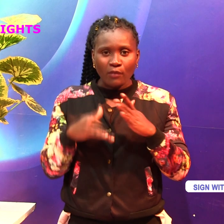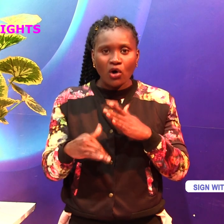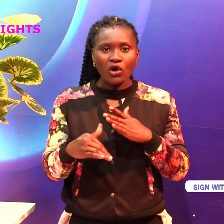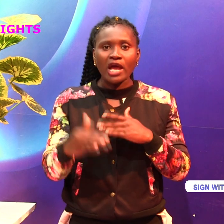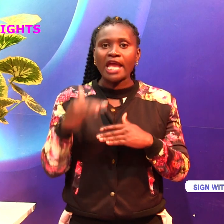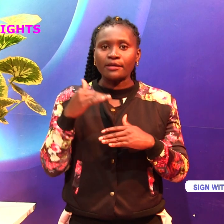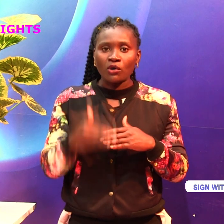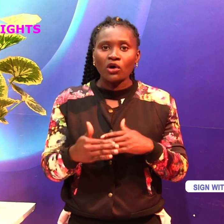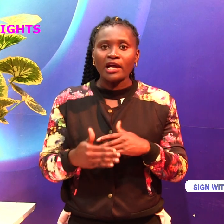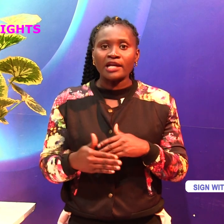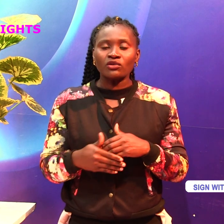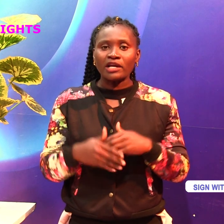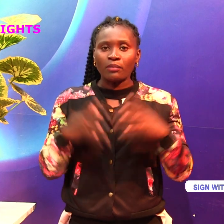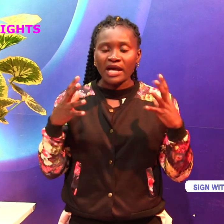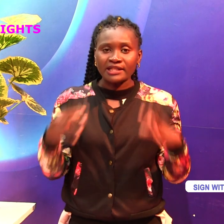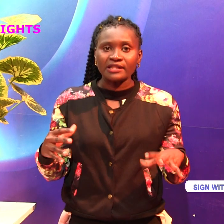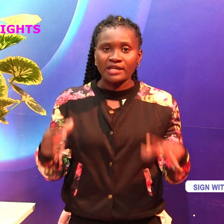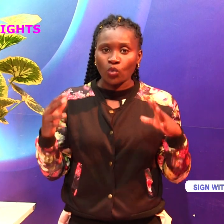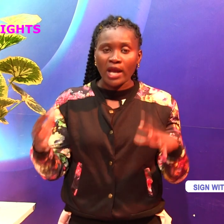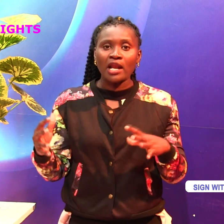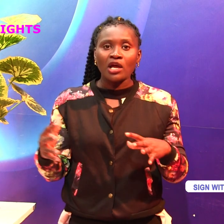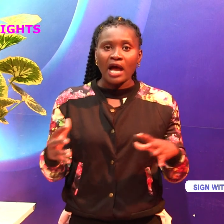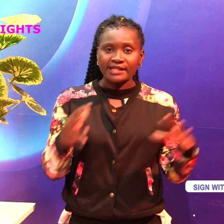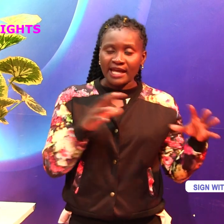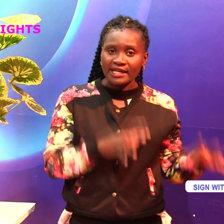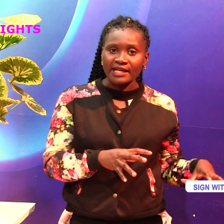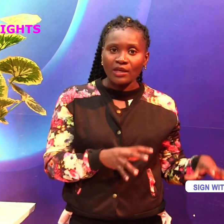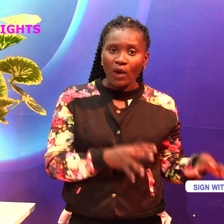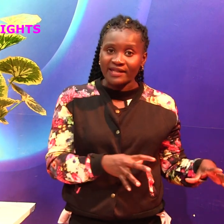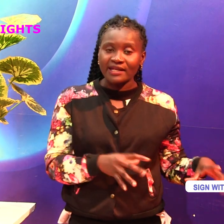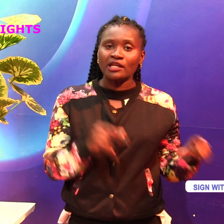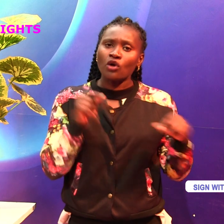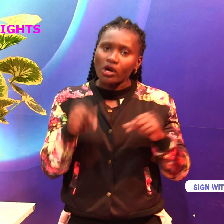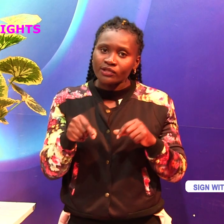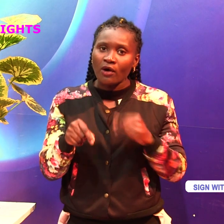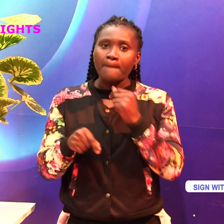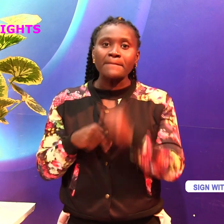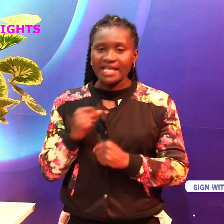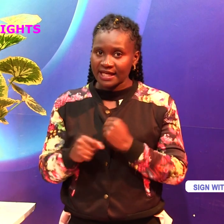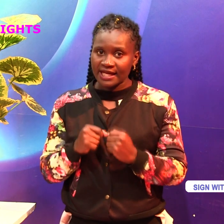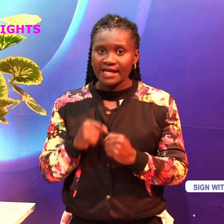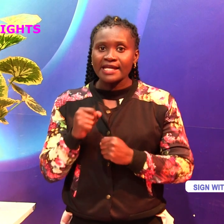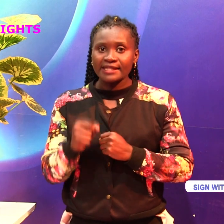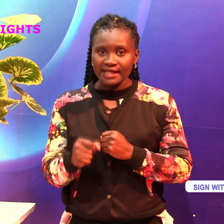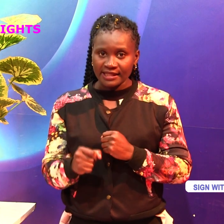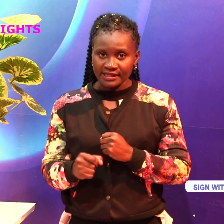more and more, and you can practice as well, signing the words and then also making the sentences.